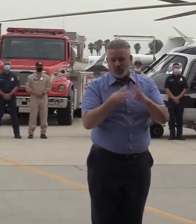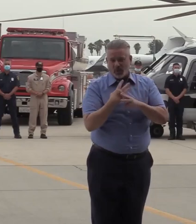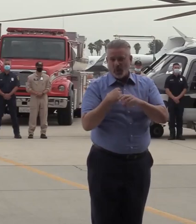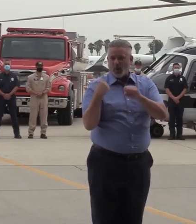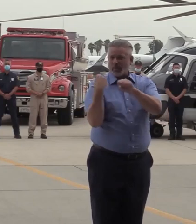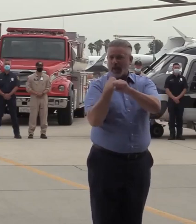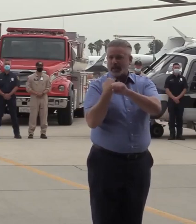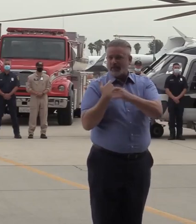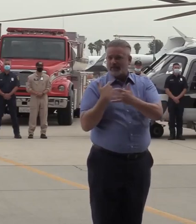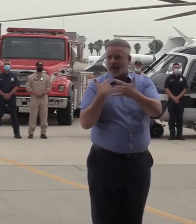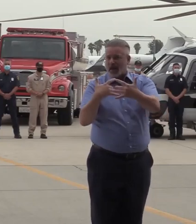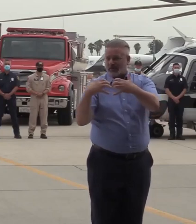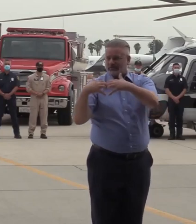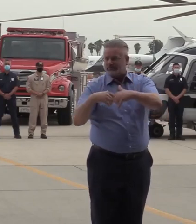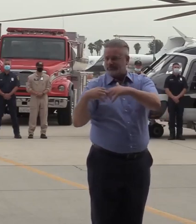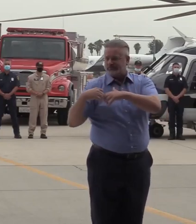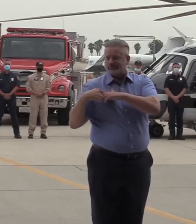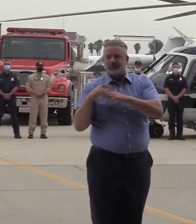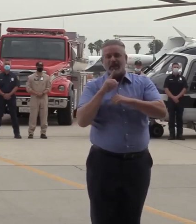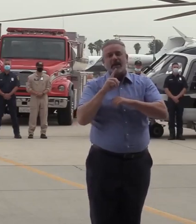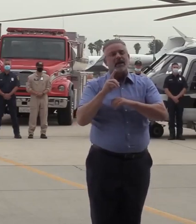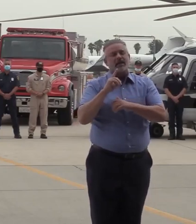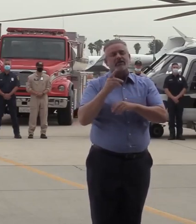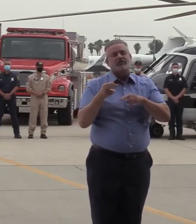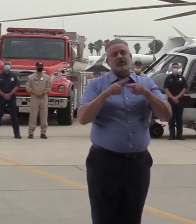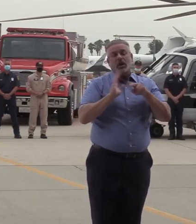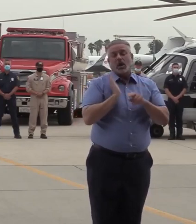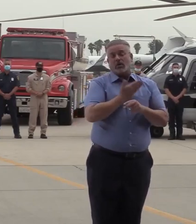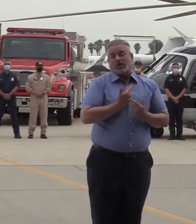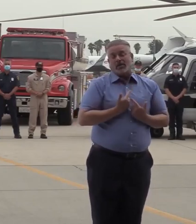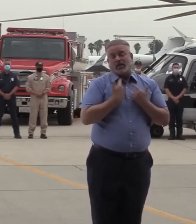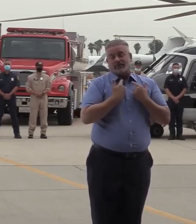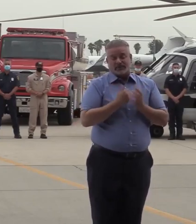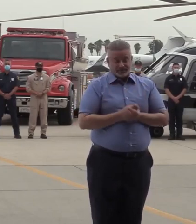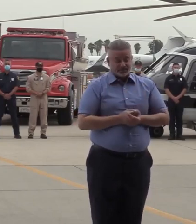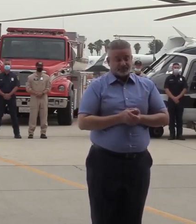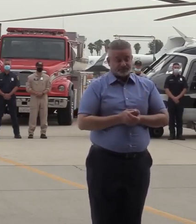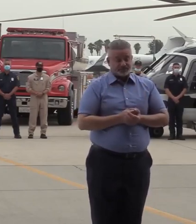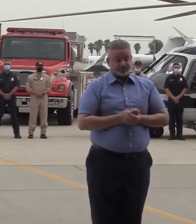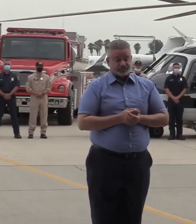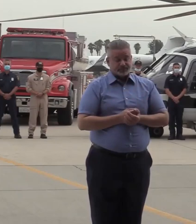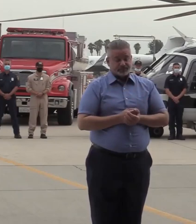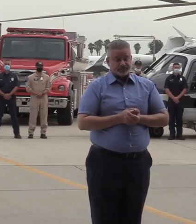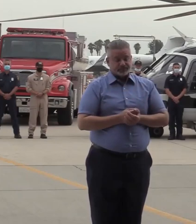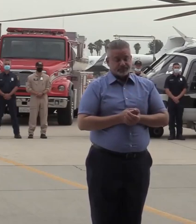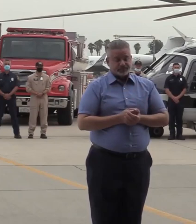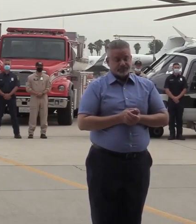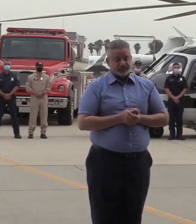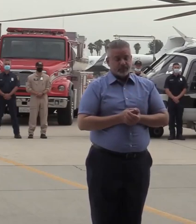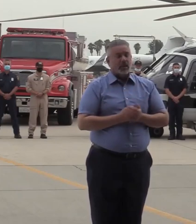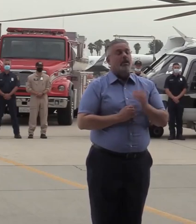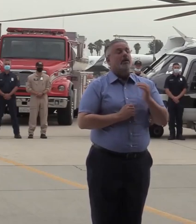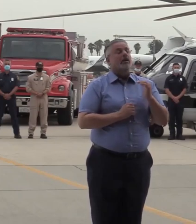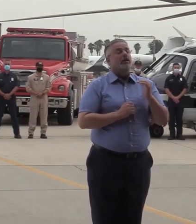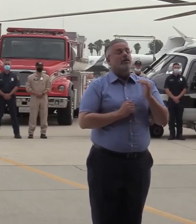these wildfires that have been increasingly a part of our life. But building a more resilient